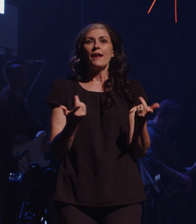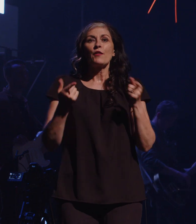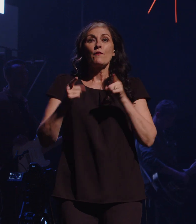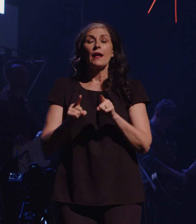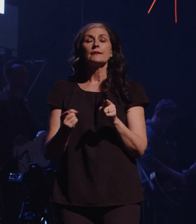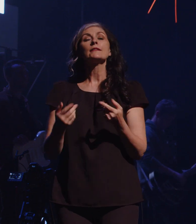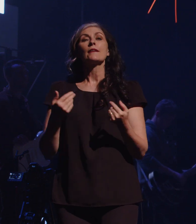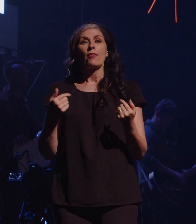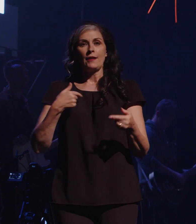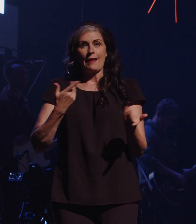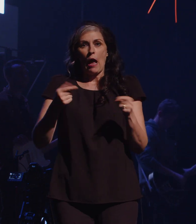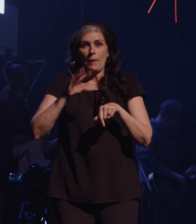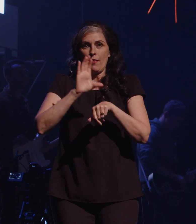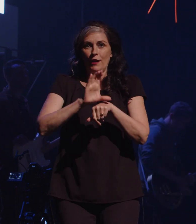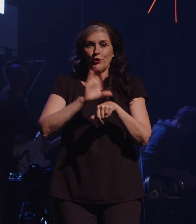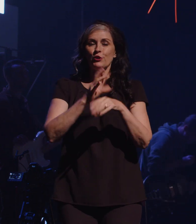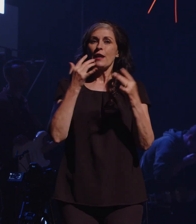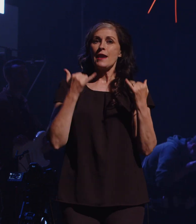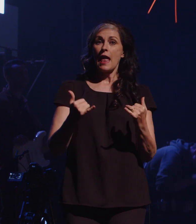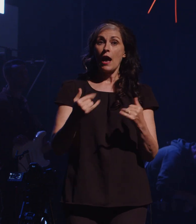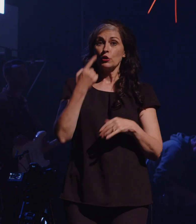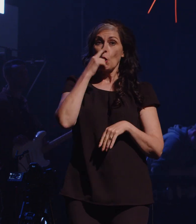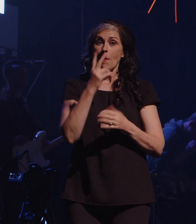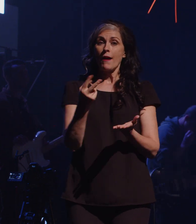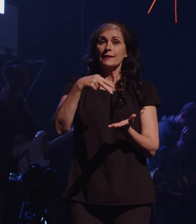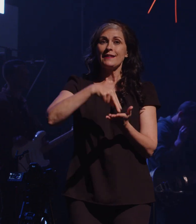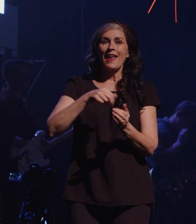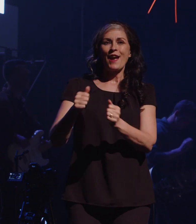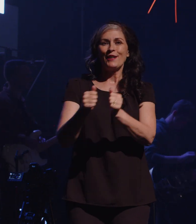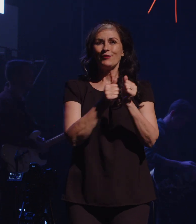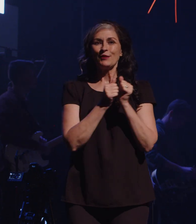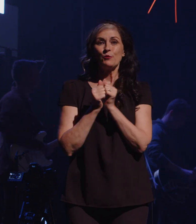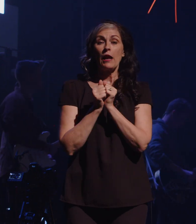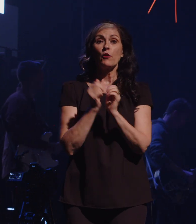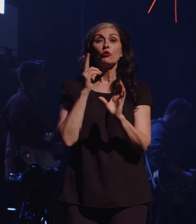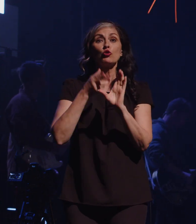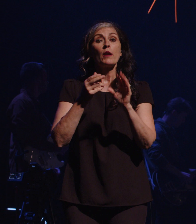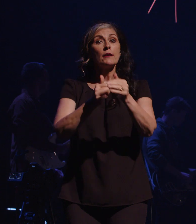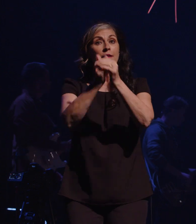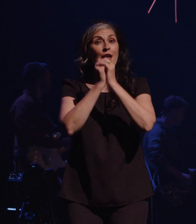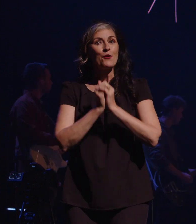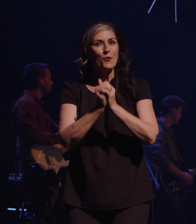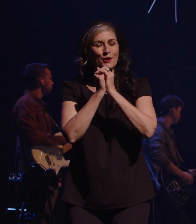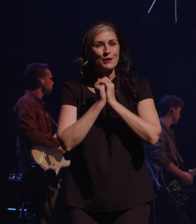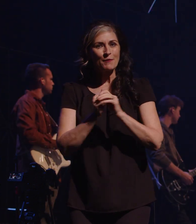happening here at the Grove. And now, will you please stand and join us in worship?